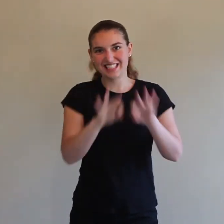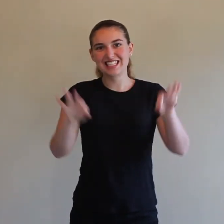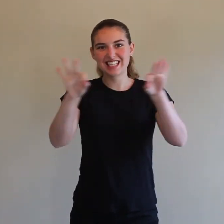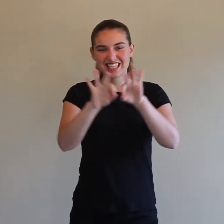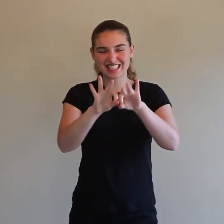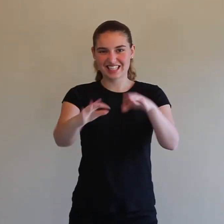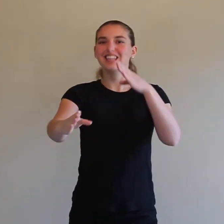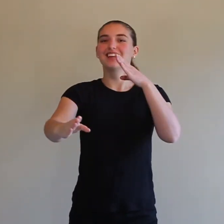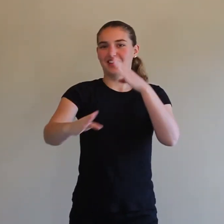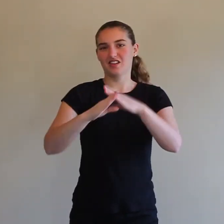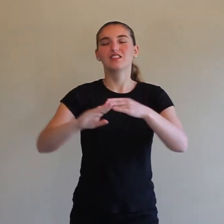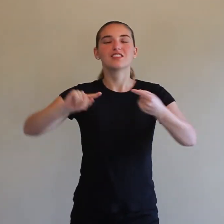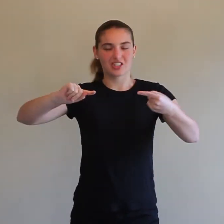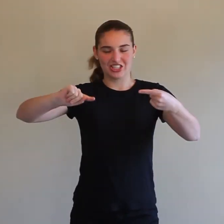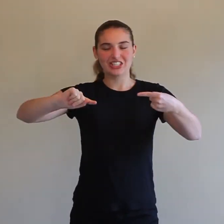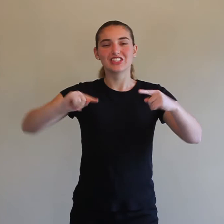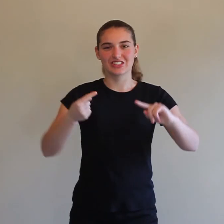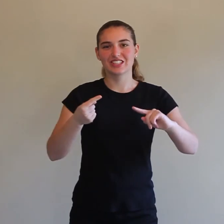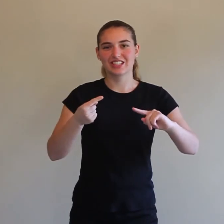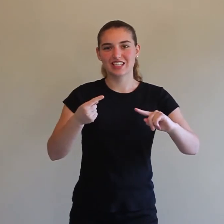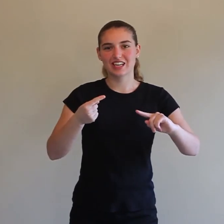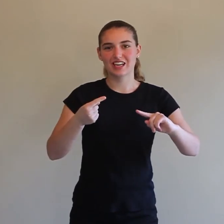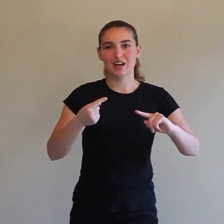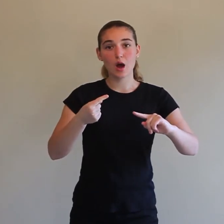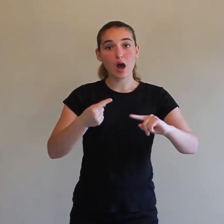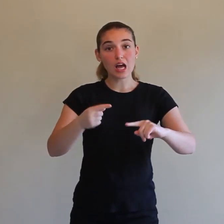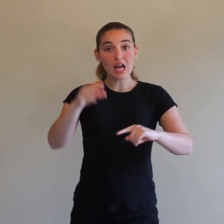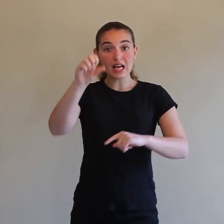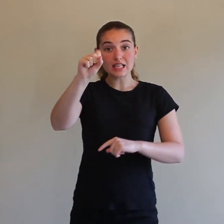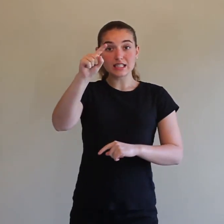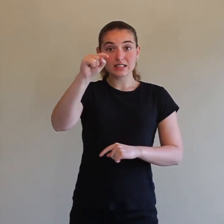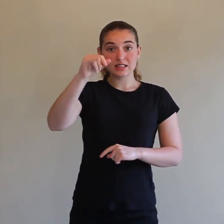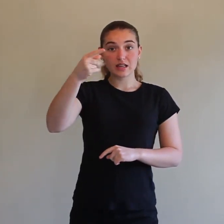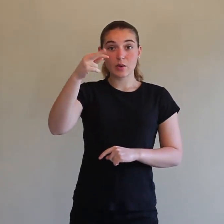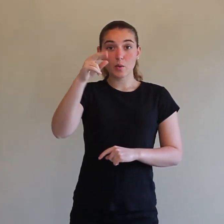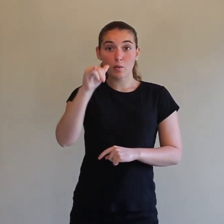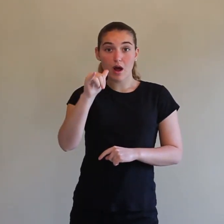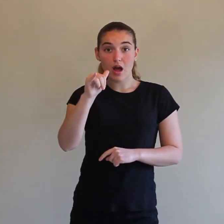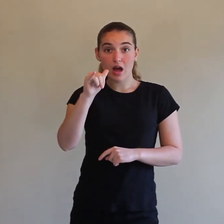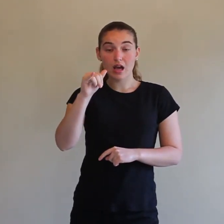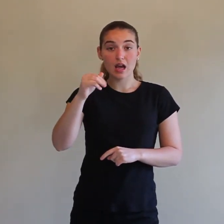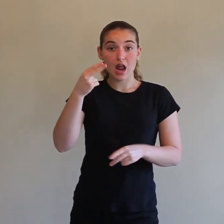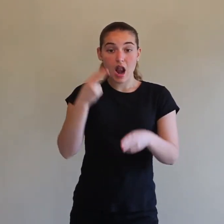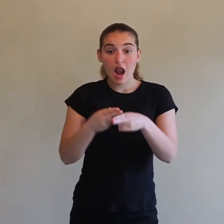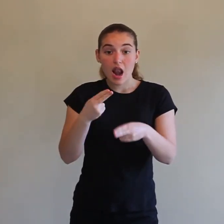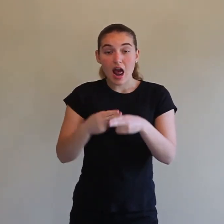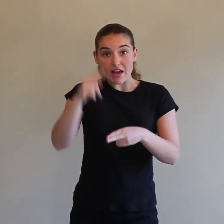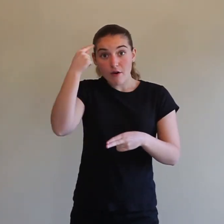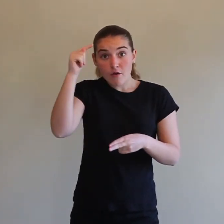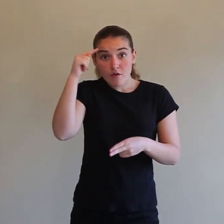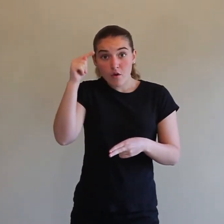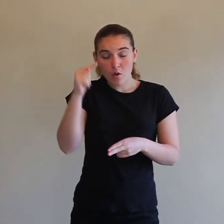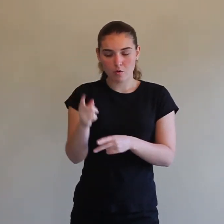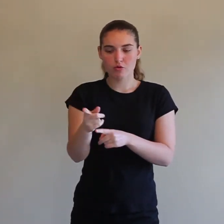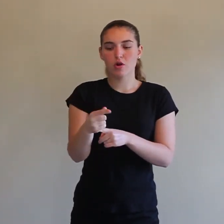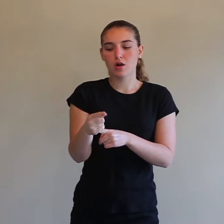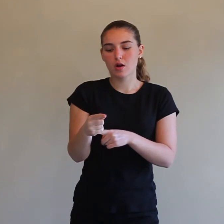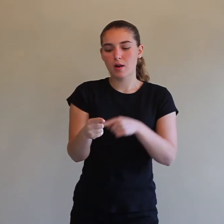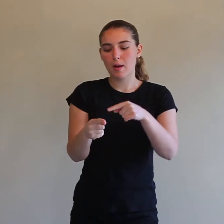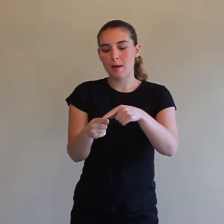to prevent from being stung. Stingrays get their name because they have a barb that grows on the top of their tail that they